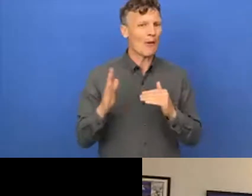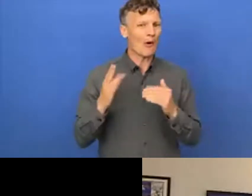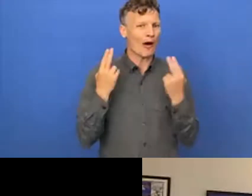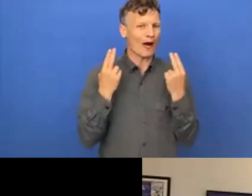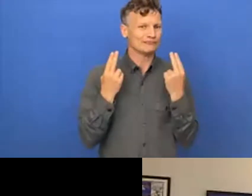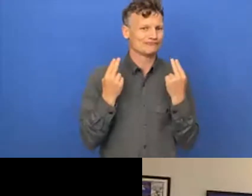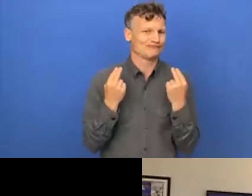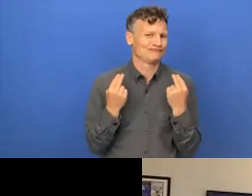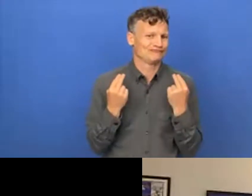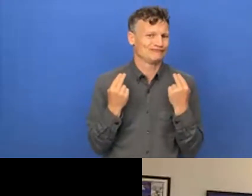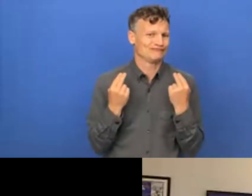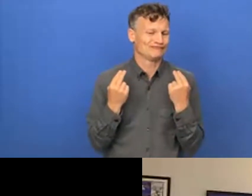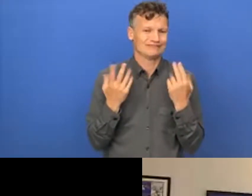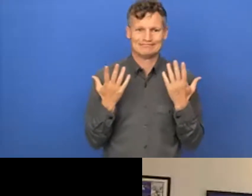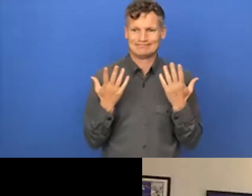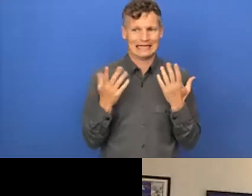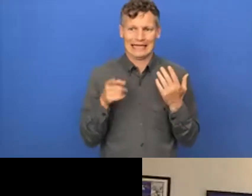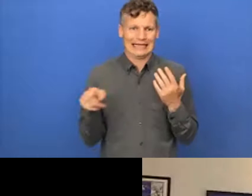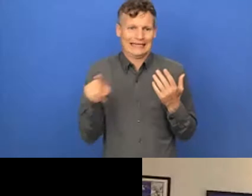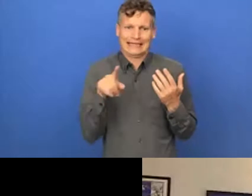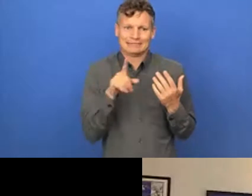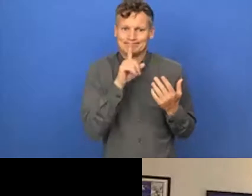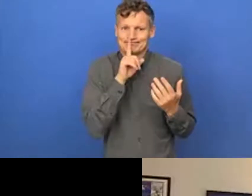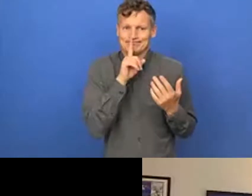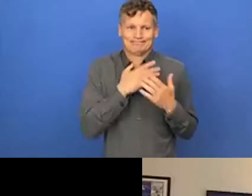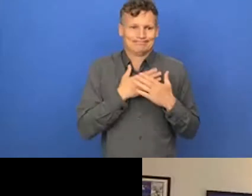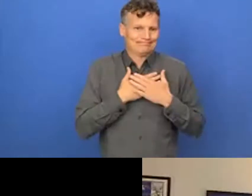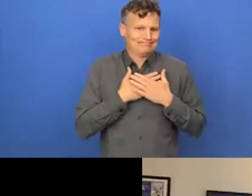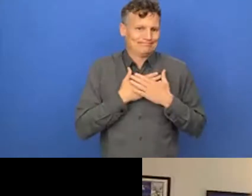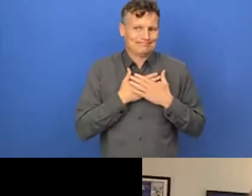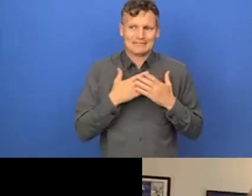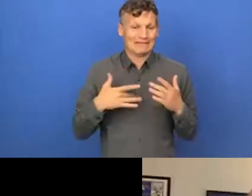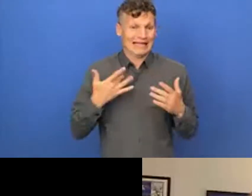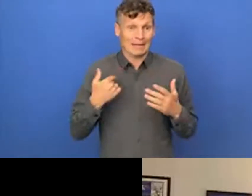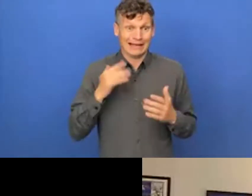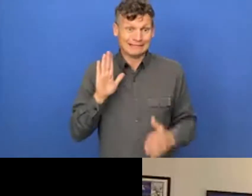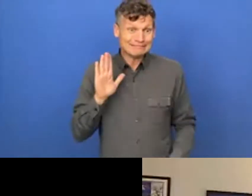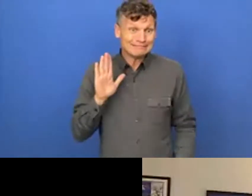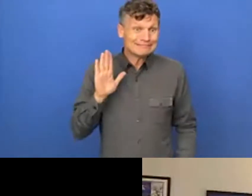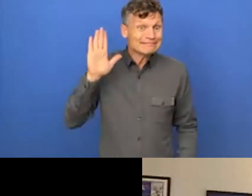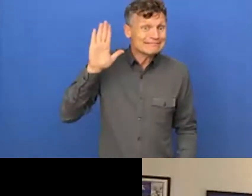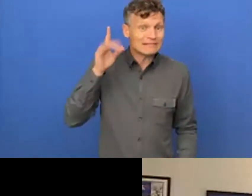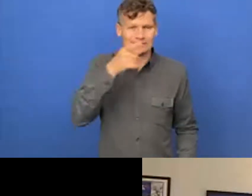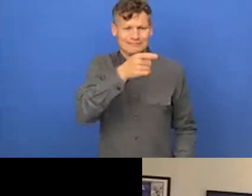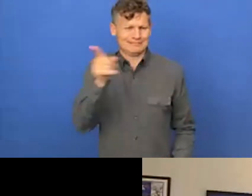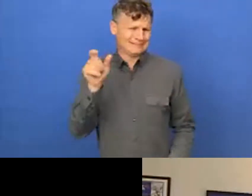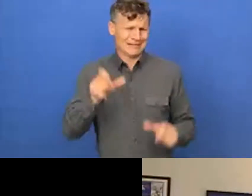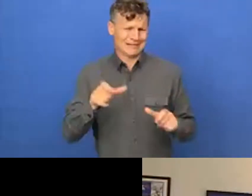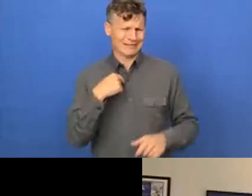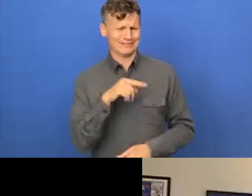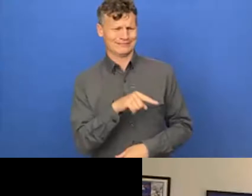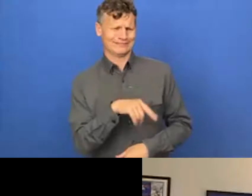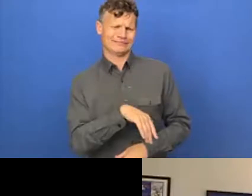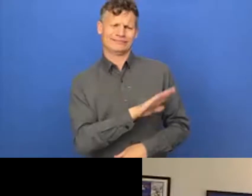of a setting. They may also feel like they won't be listened to if they do speak up. And so make